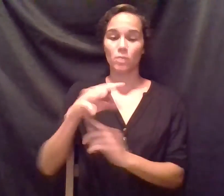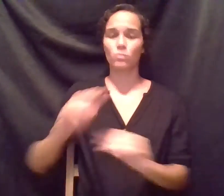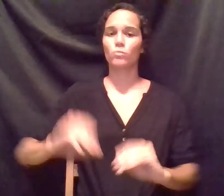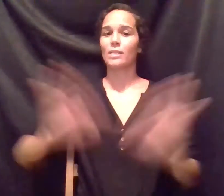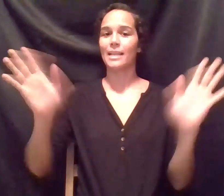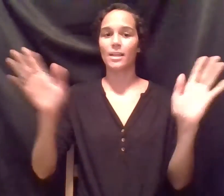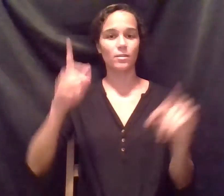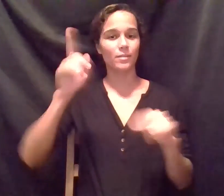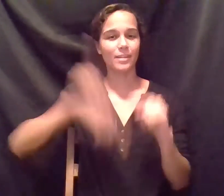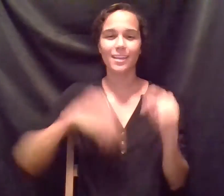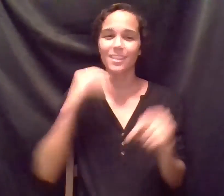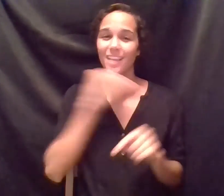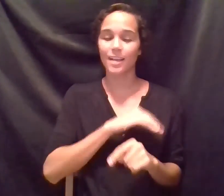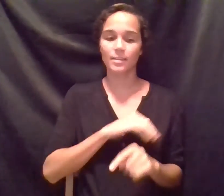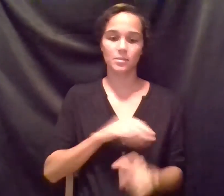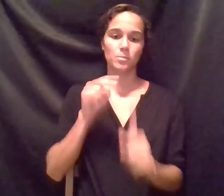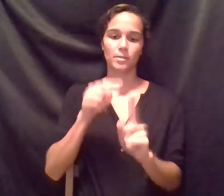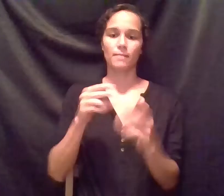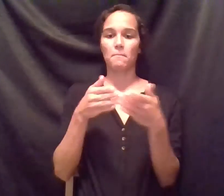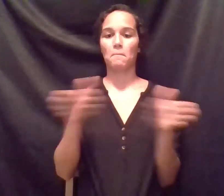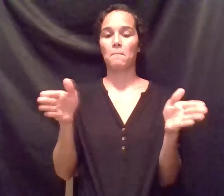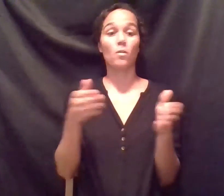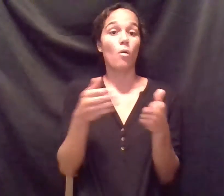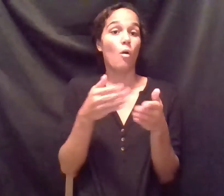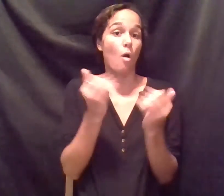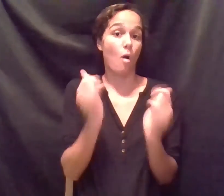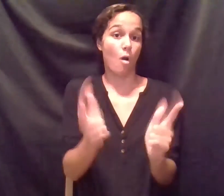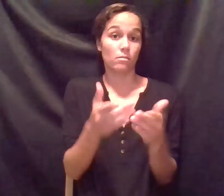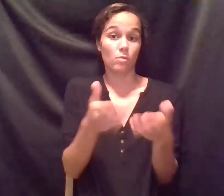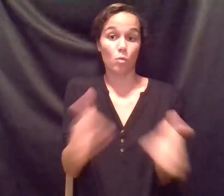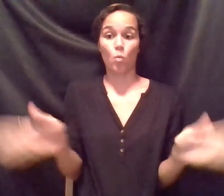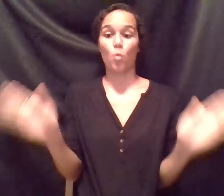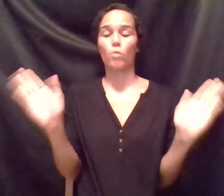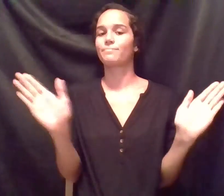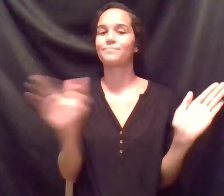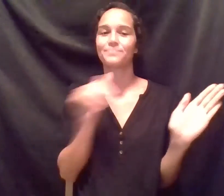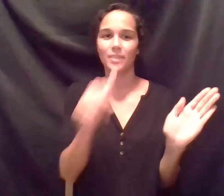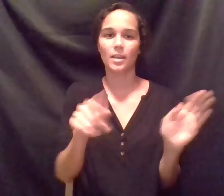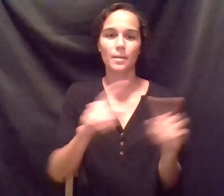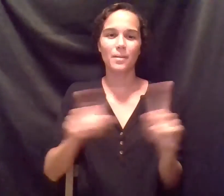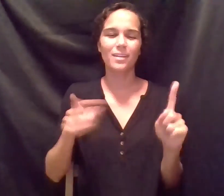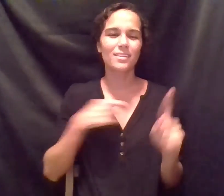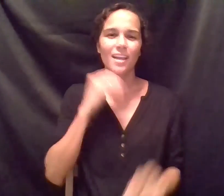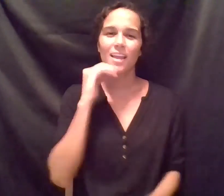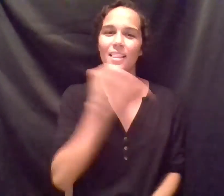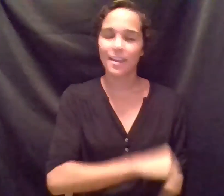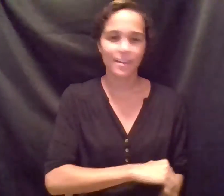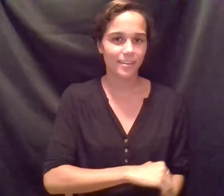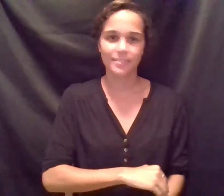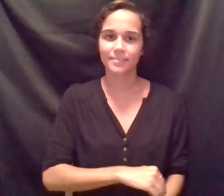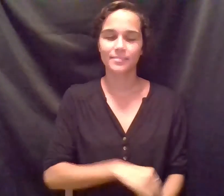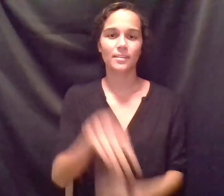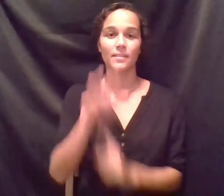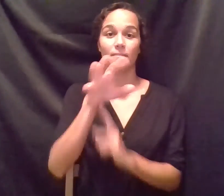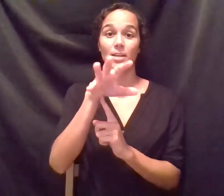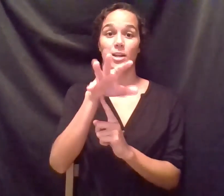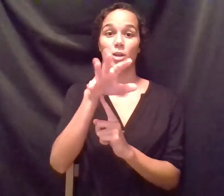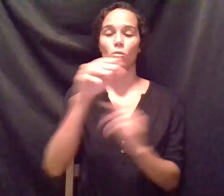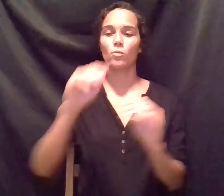right? It's not always all, right? But you know it's not lying to you, right? Video is so important